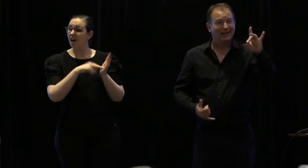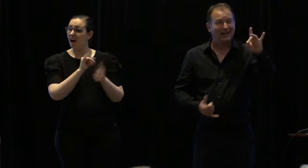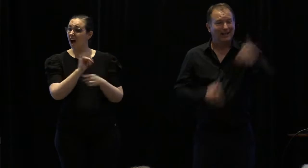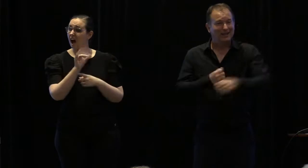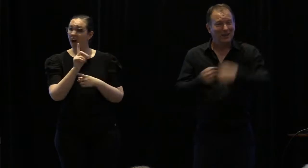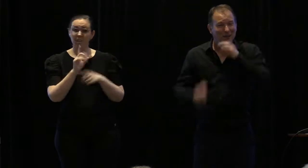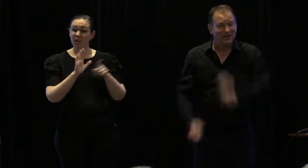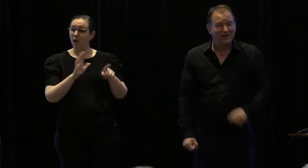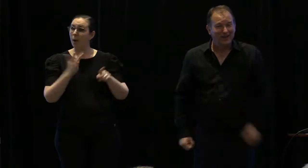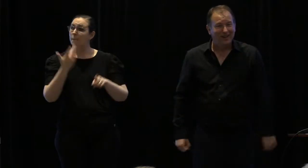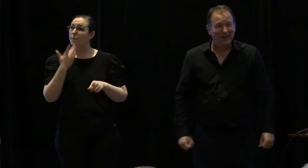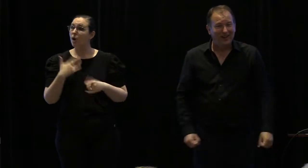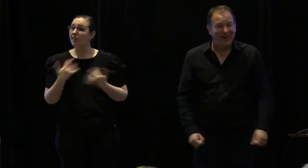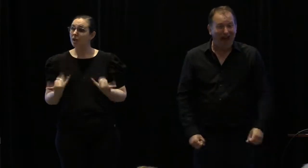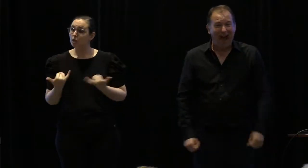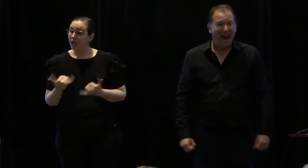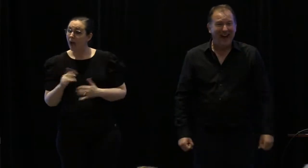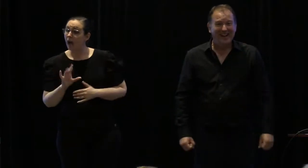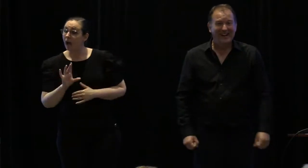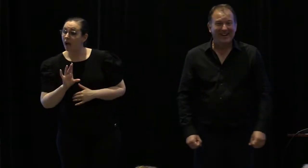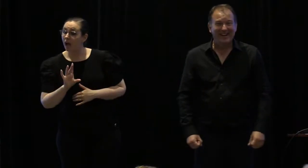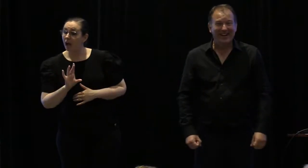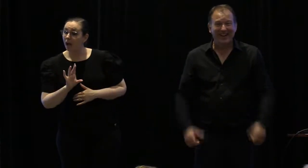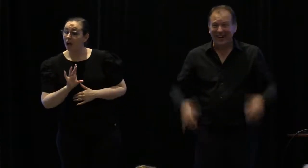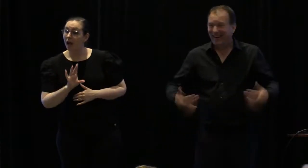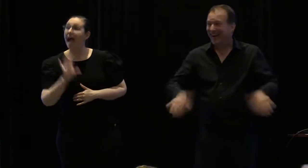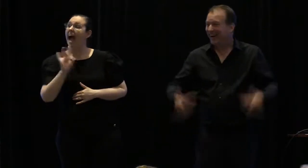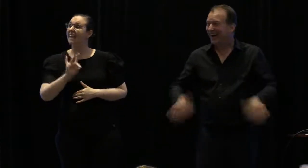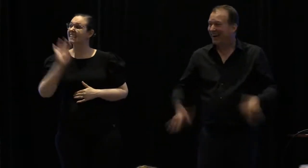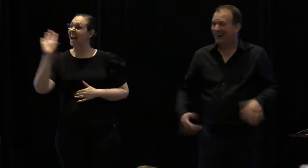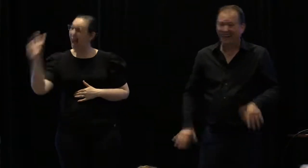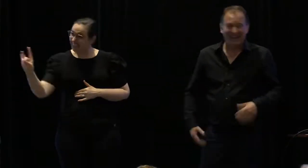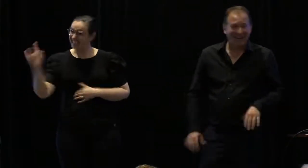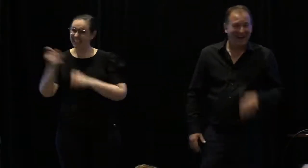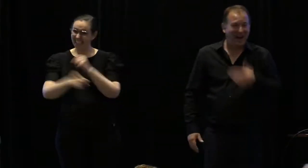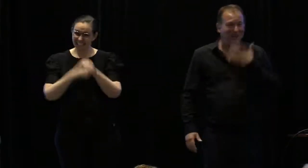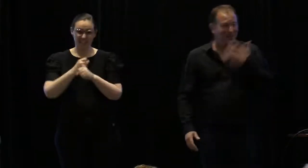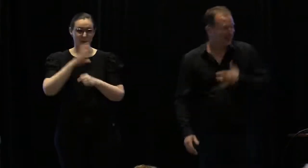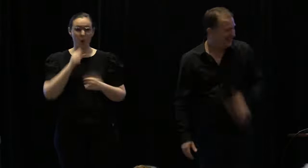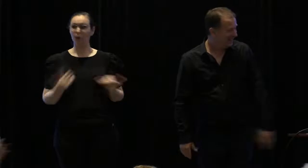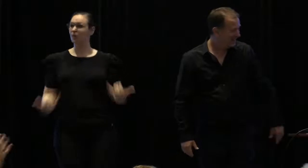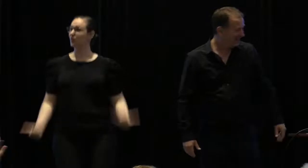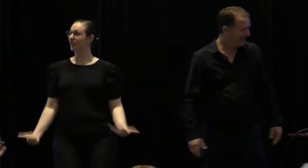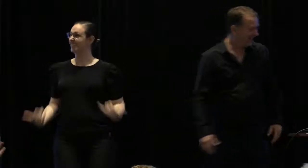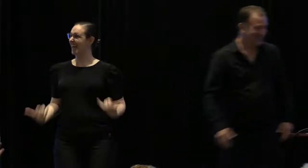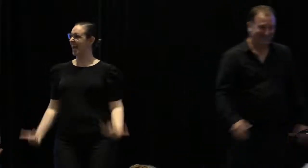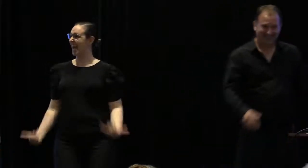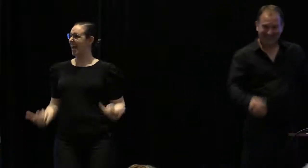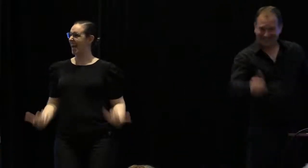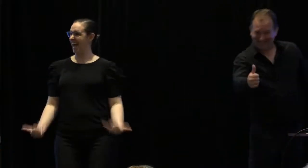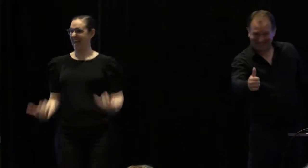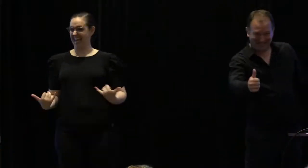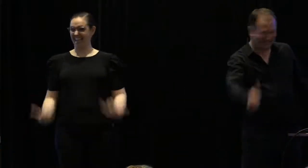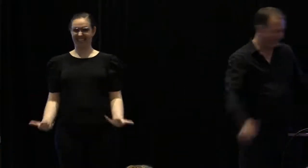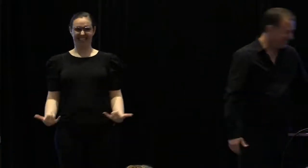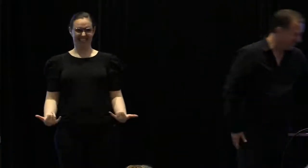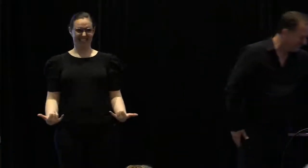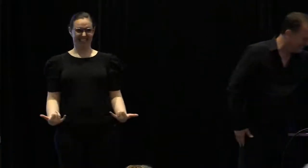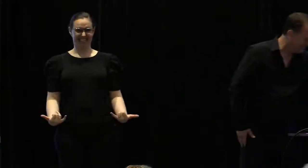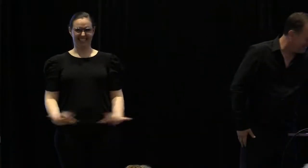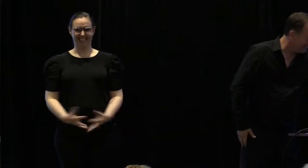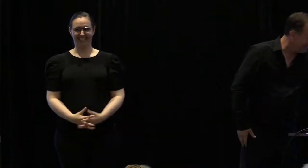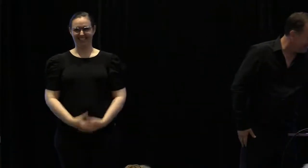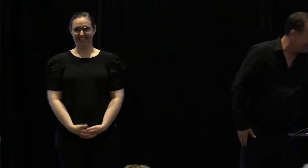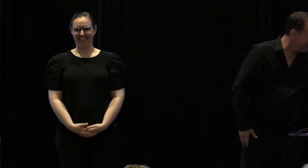prove. And yes, sure enough, Peggy's birthday today, 88 years, double the